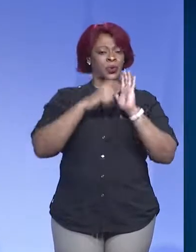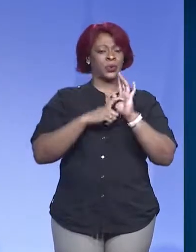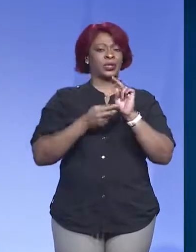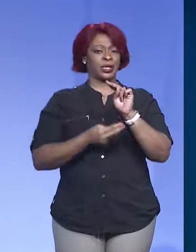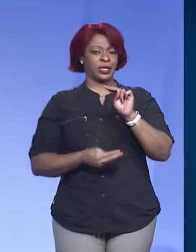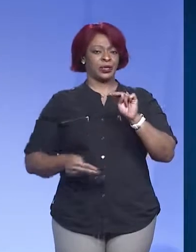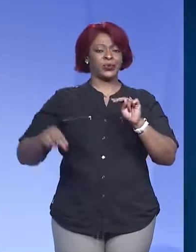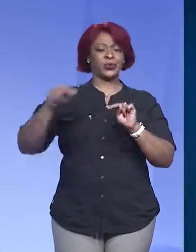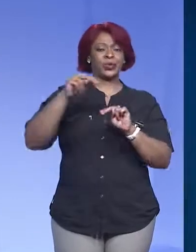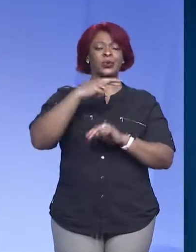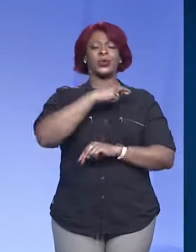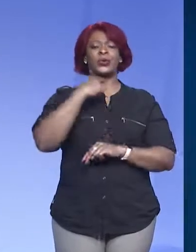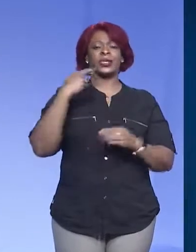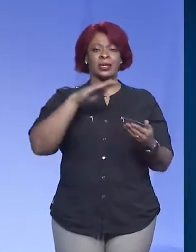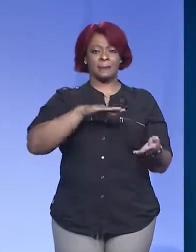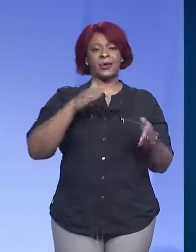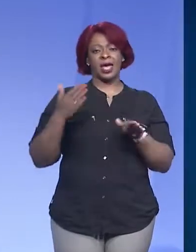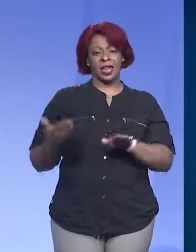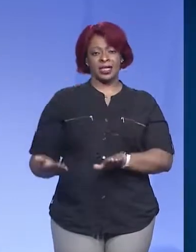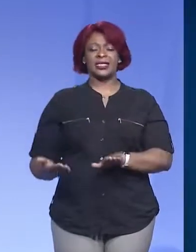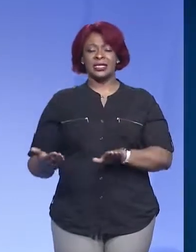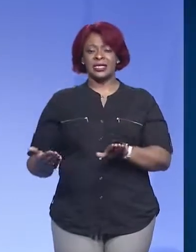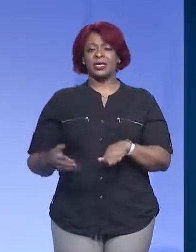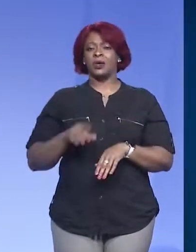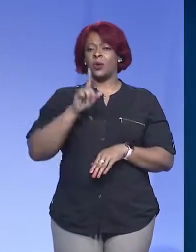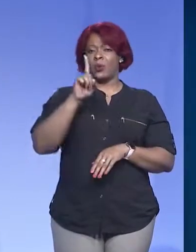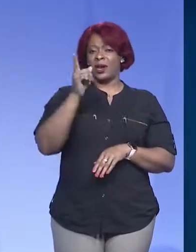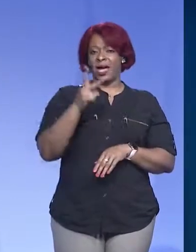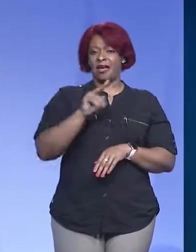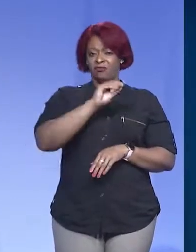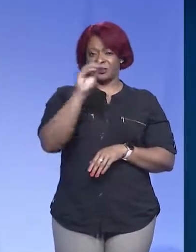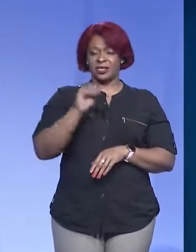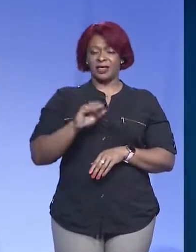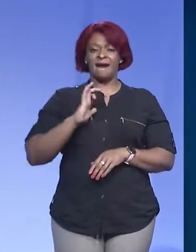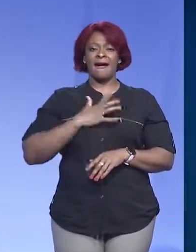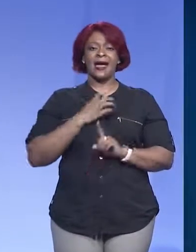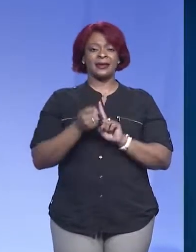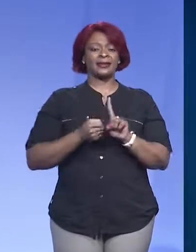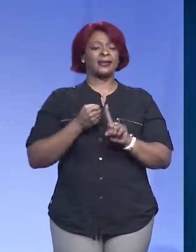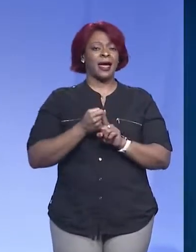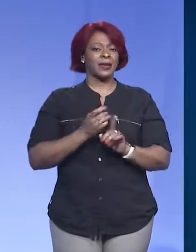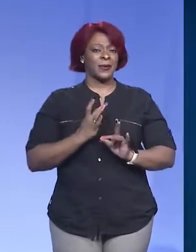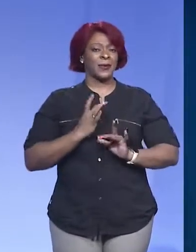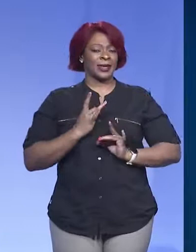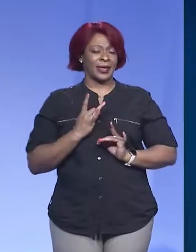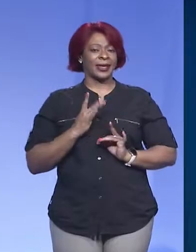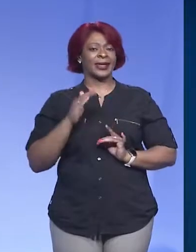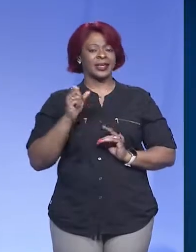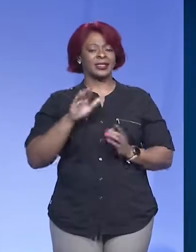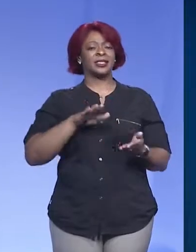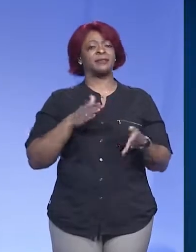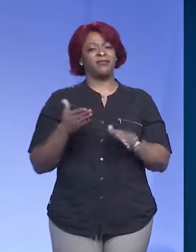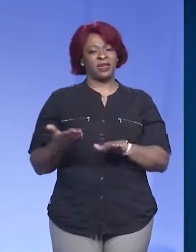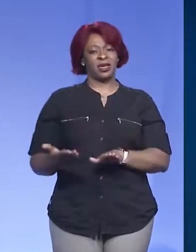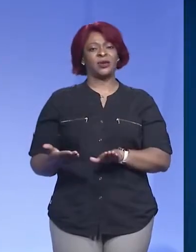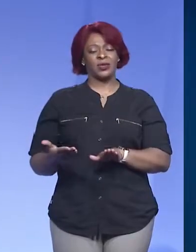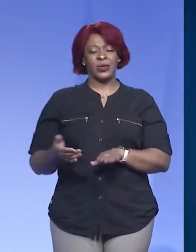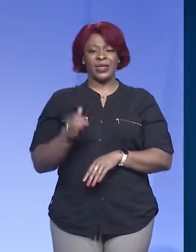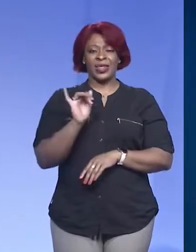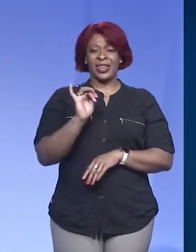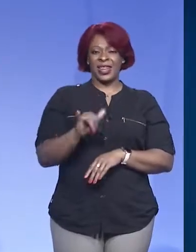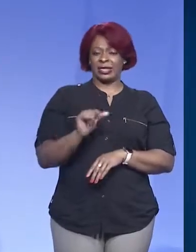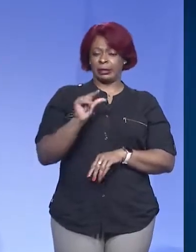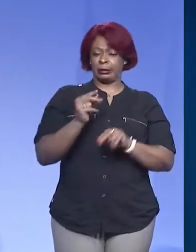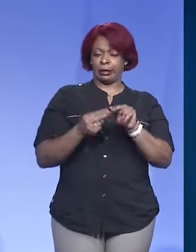increased risk of mortality. We are at 1.5% of our diagnosed cases have been fatal cases, which is a